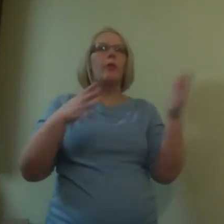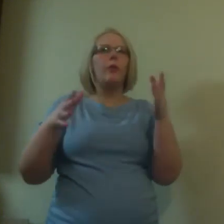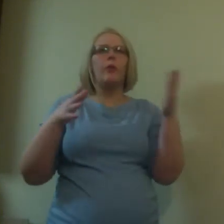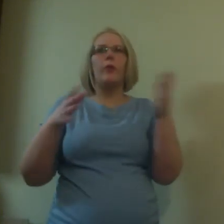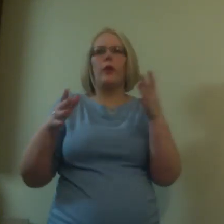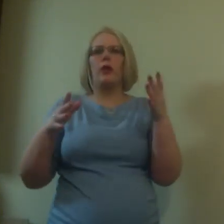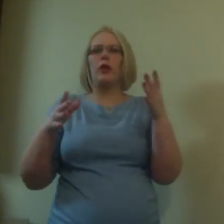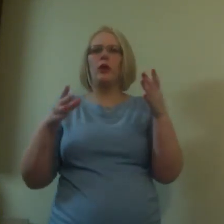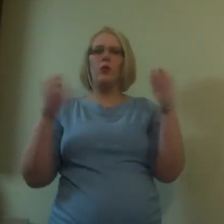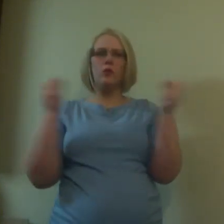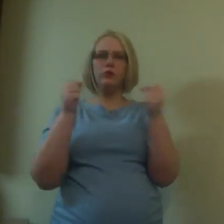Another time of the year.